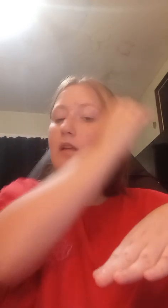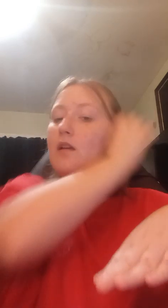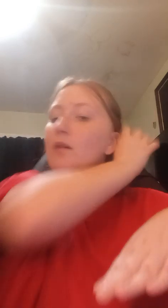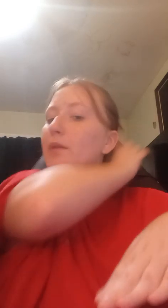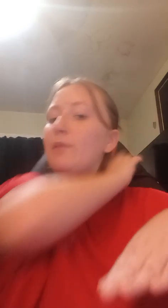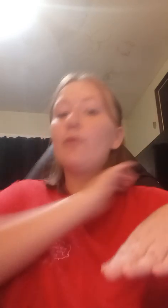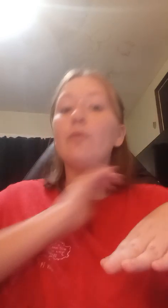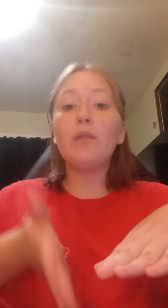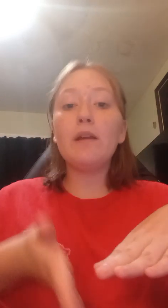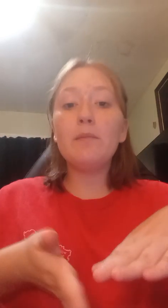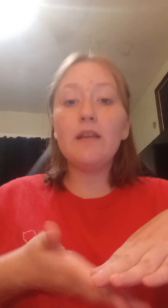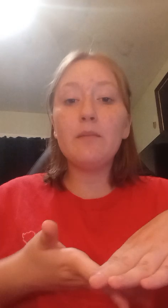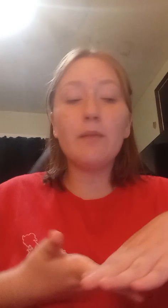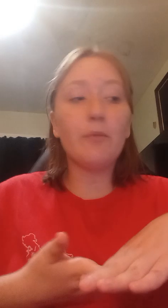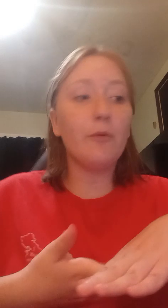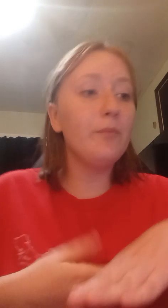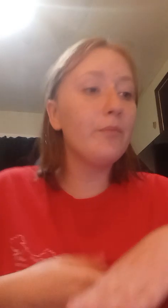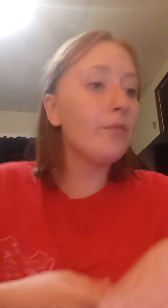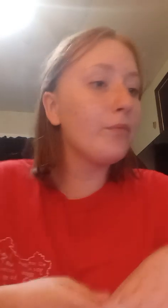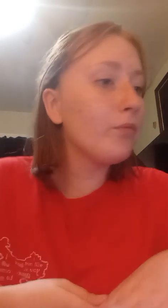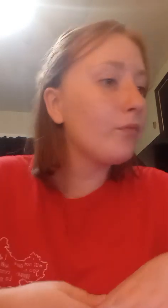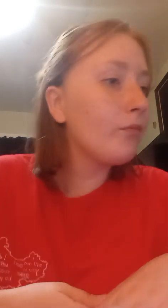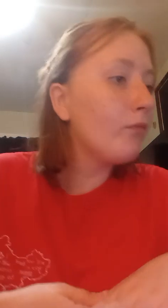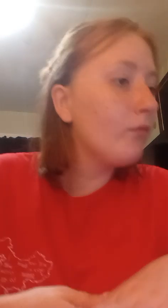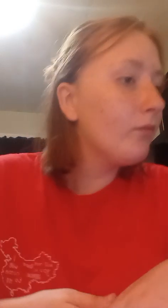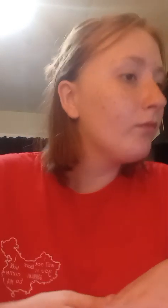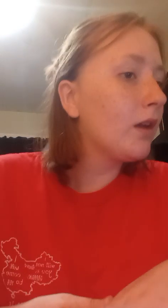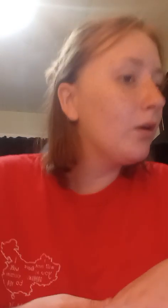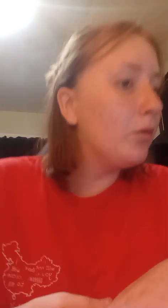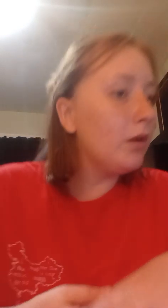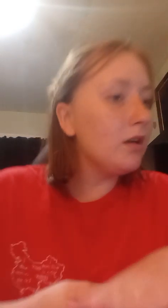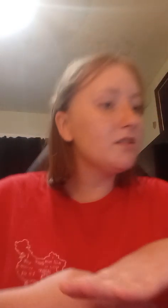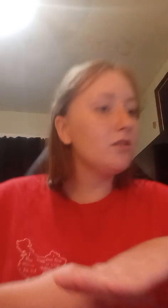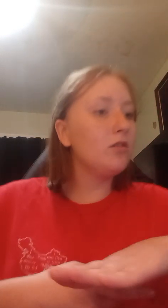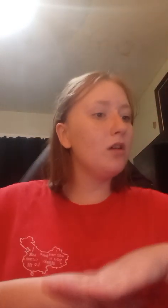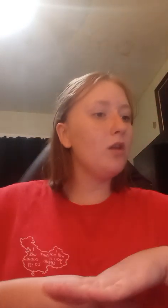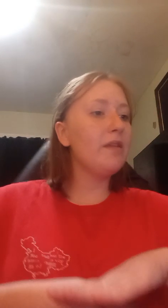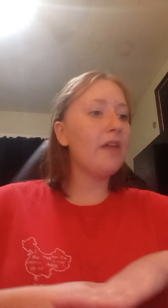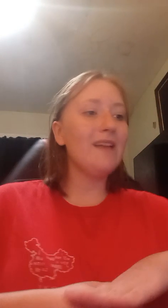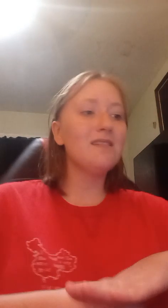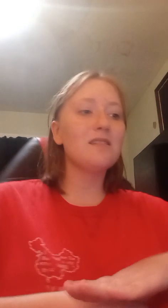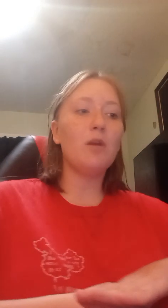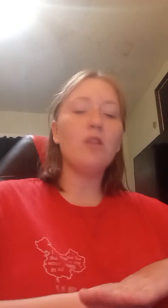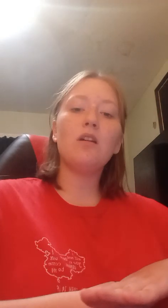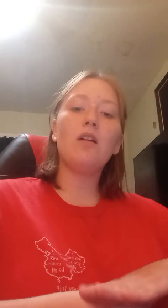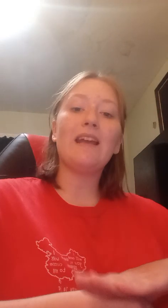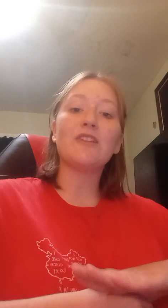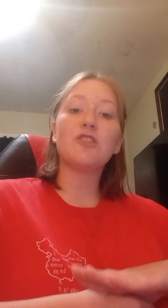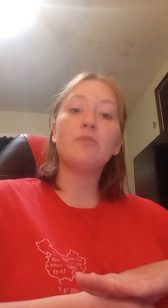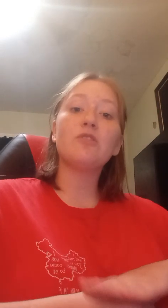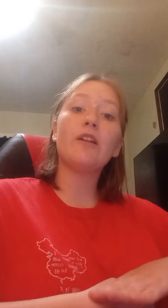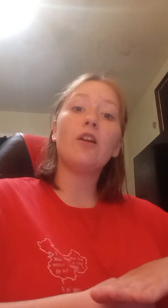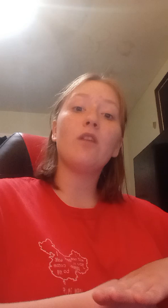people who don't like meeting people. We'll also go with hates small talk and has trouble starting conversations.